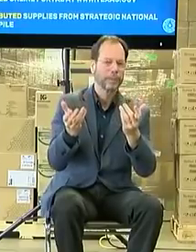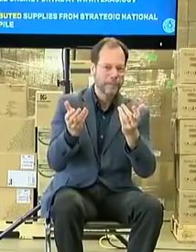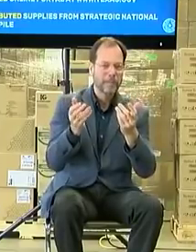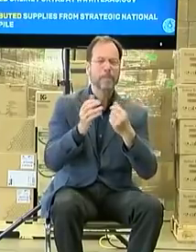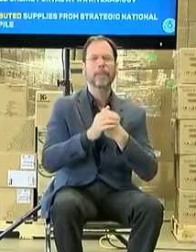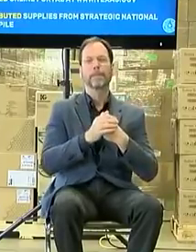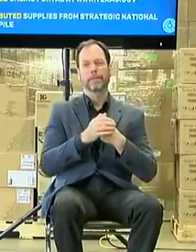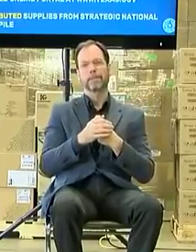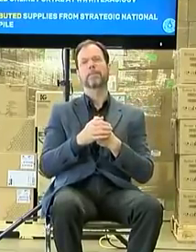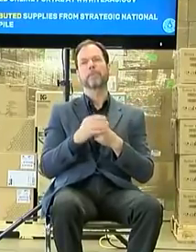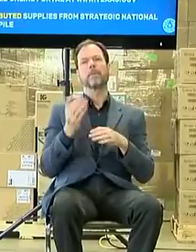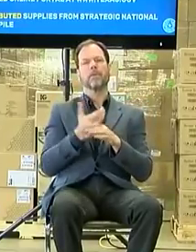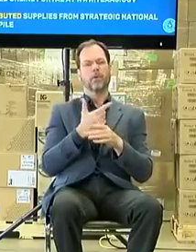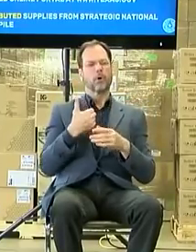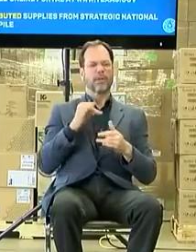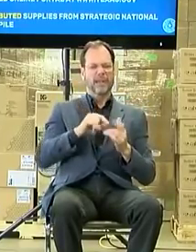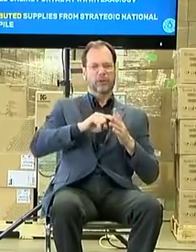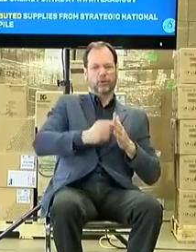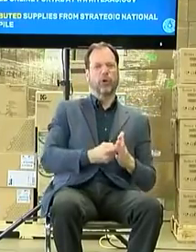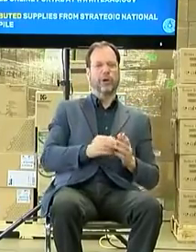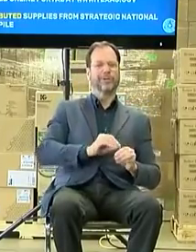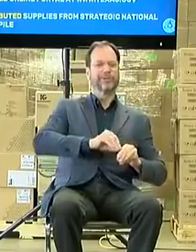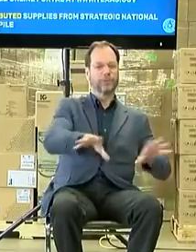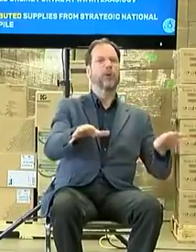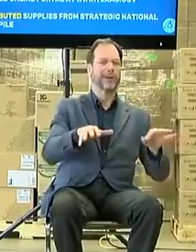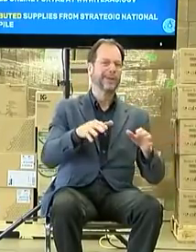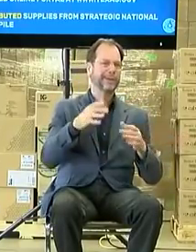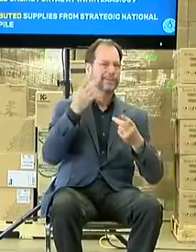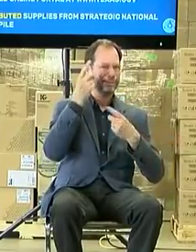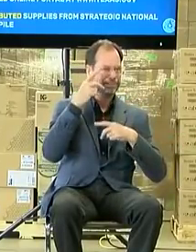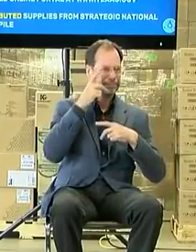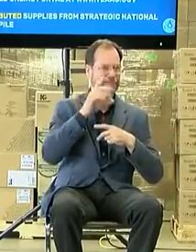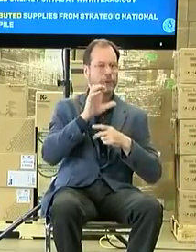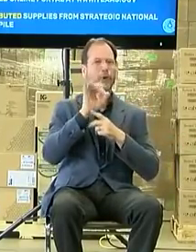existence before the outbreak of COVID-19.